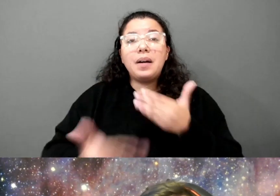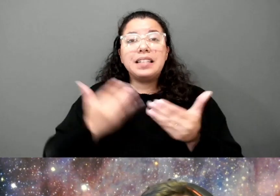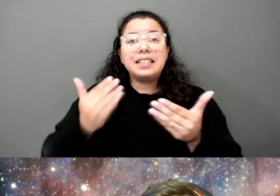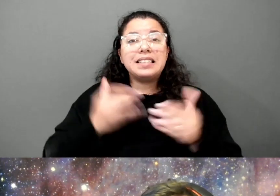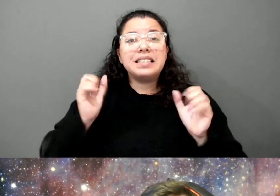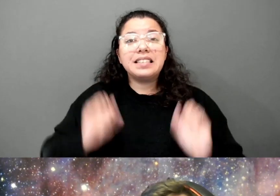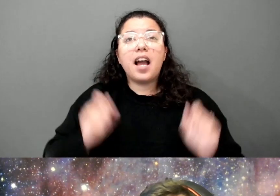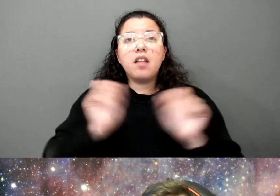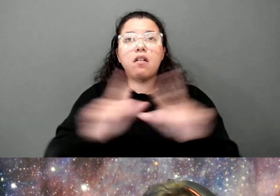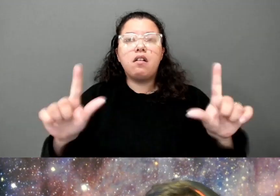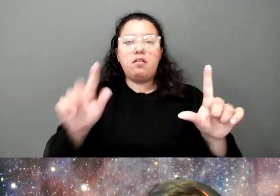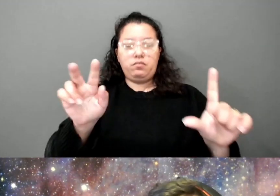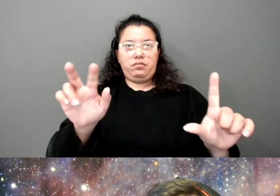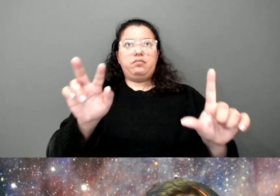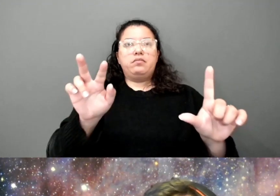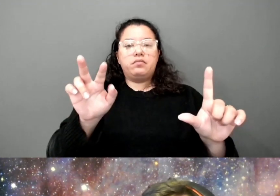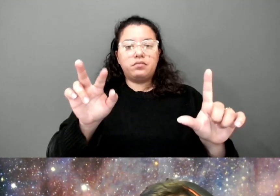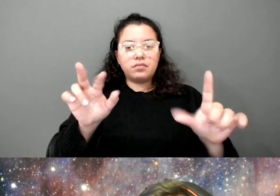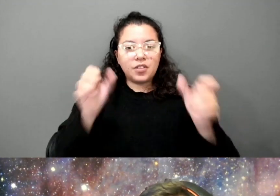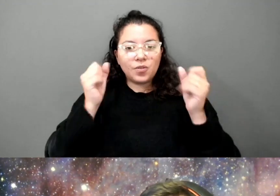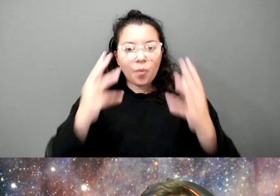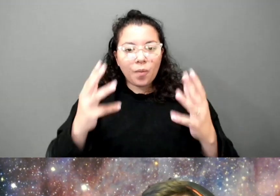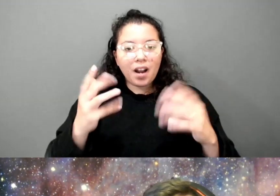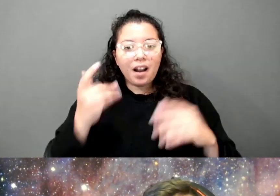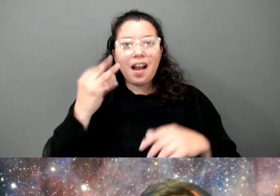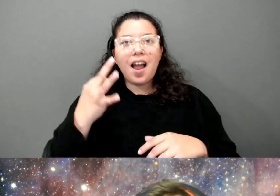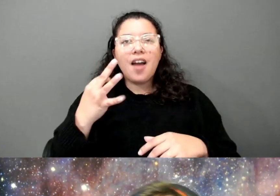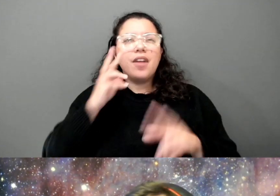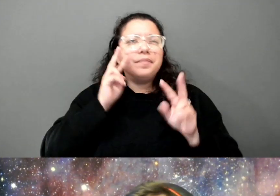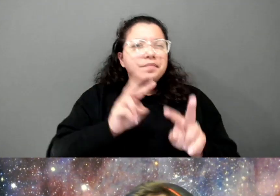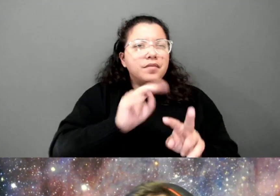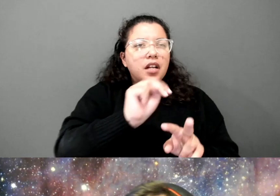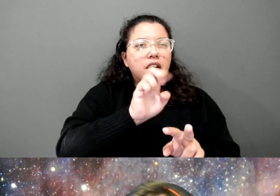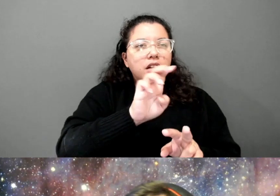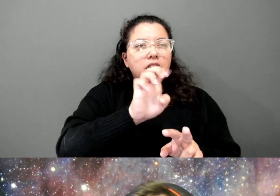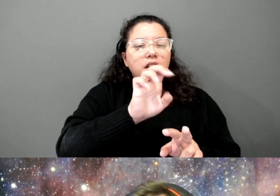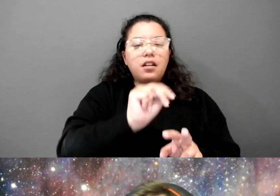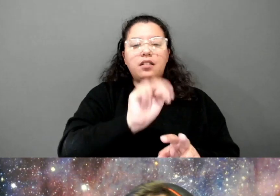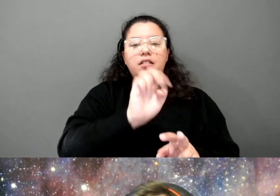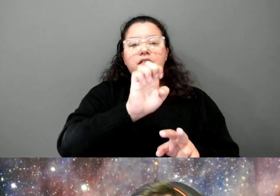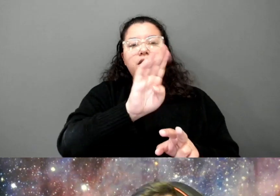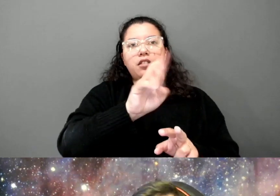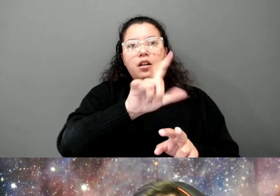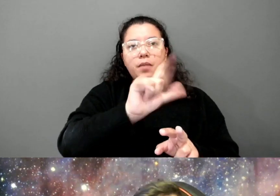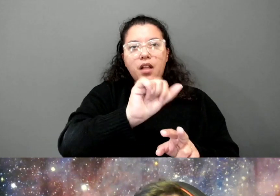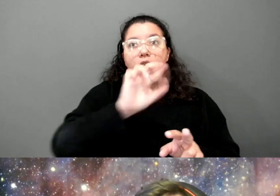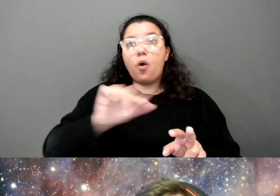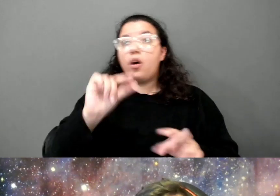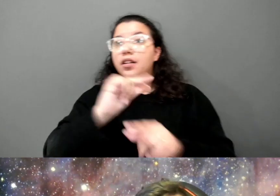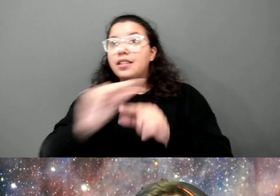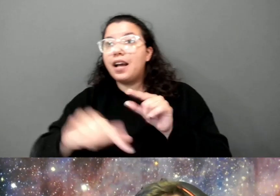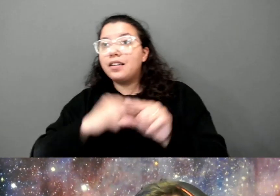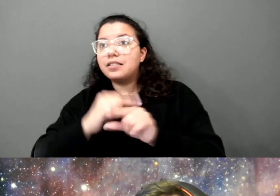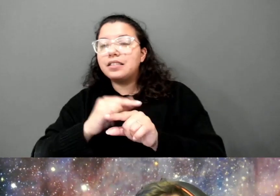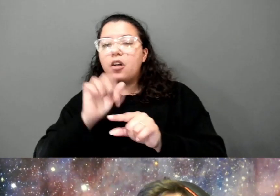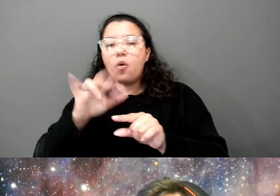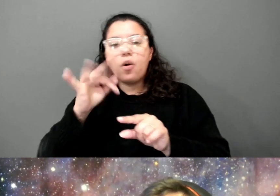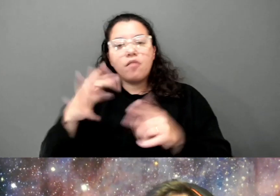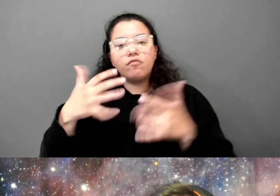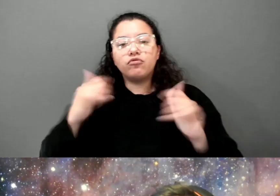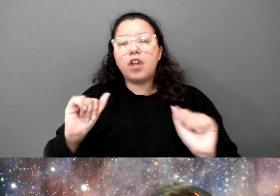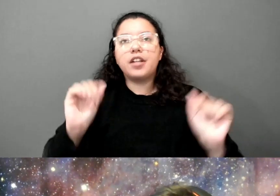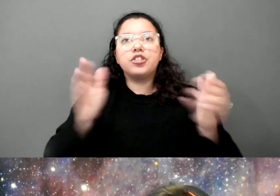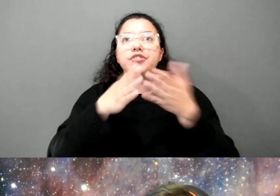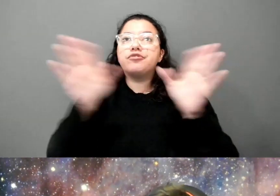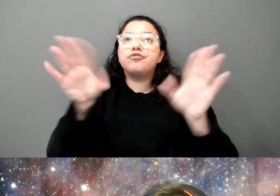whether you're looking at a nearby nebula, a nearby galaxy, or actually explicitly trying to do a deep field, the fact that they just